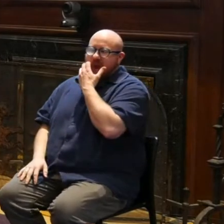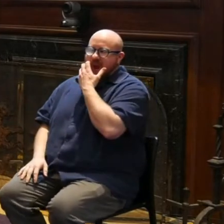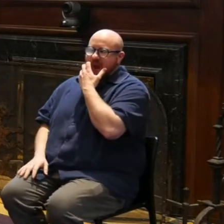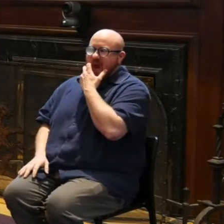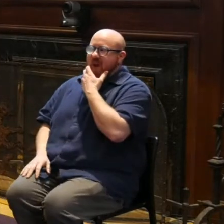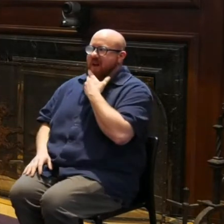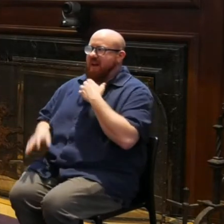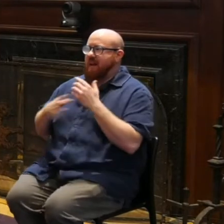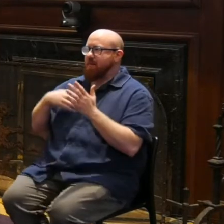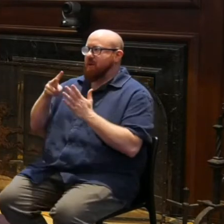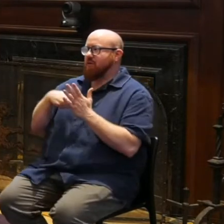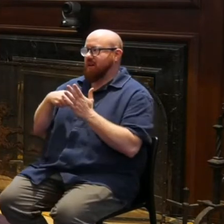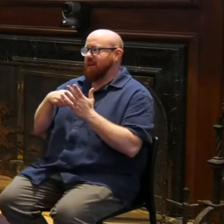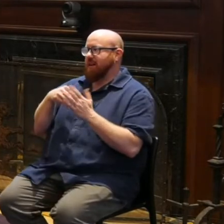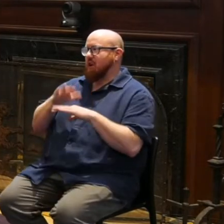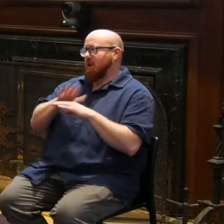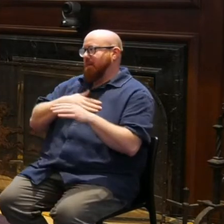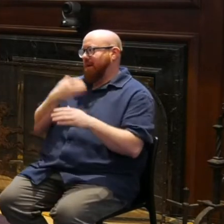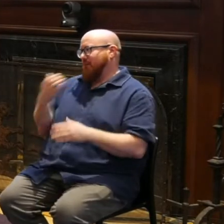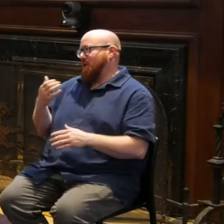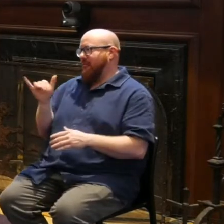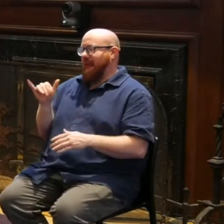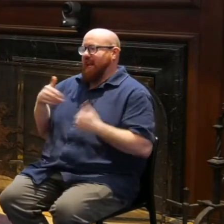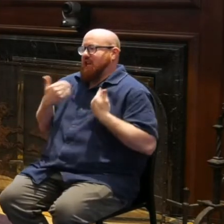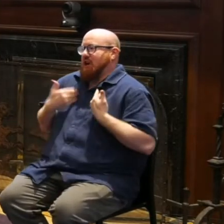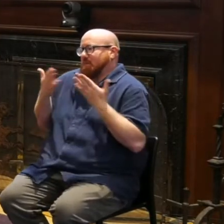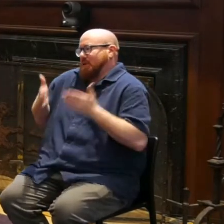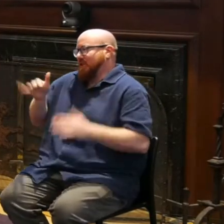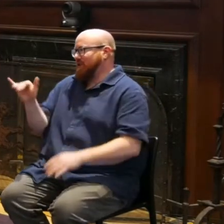I'm going to read these off my phone like a much younger person.